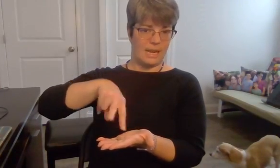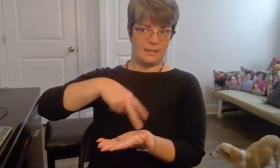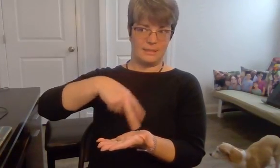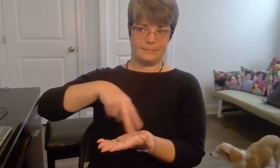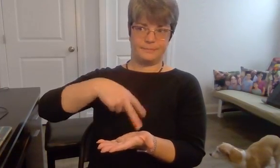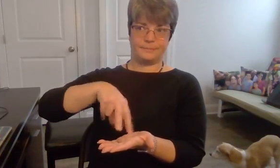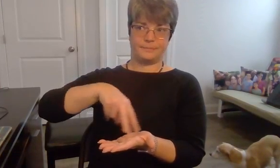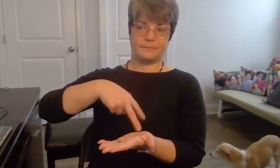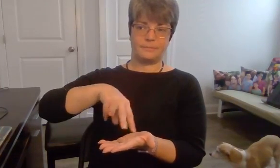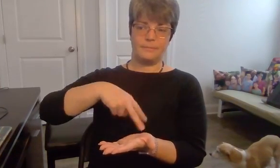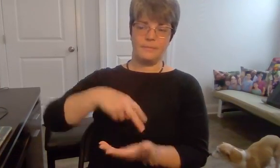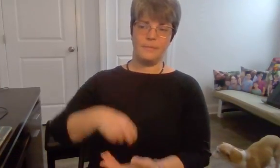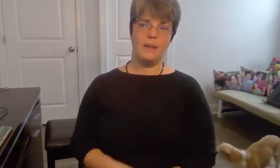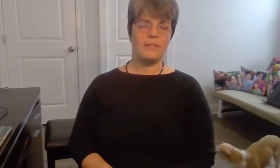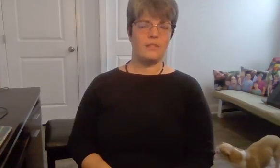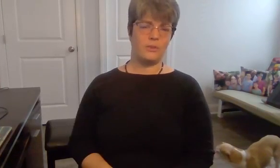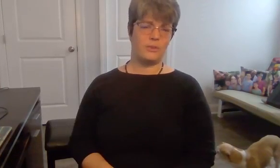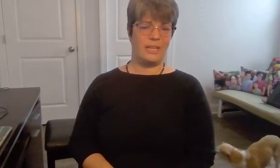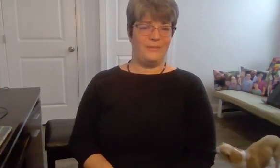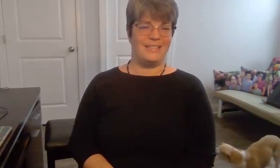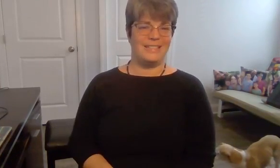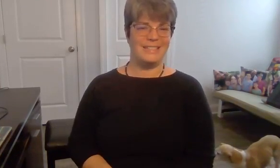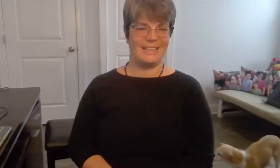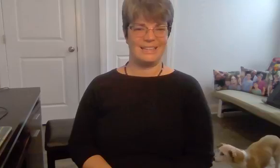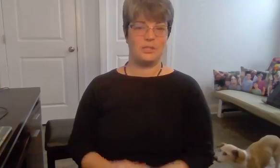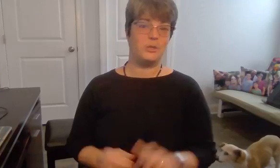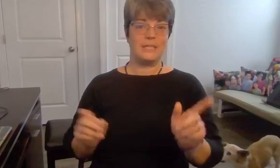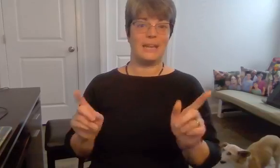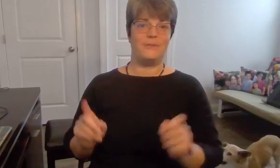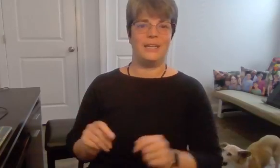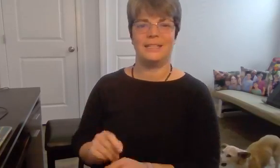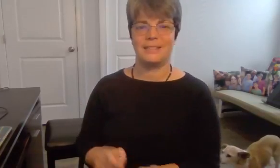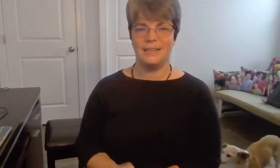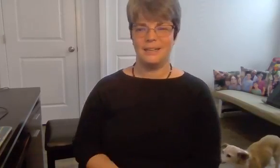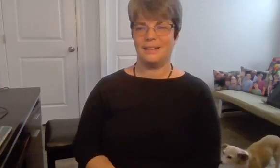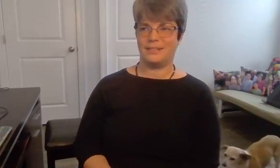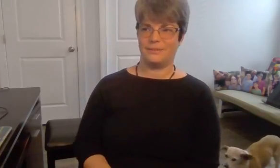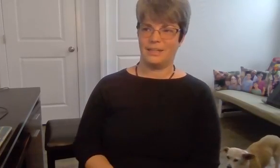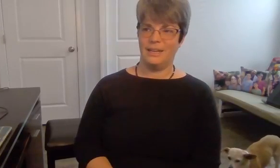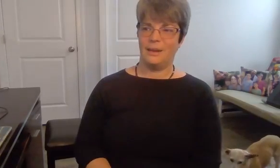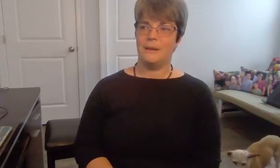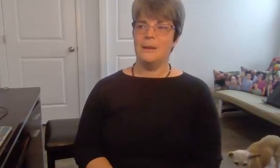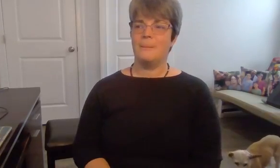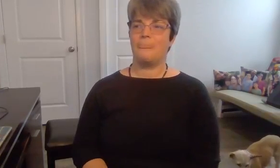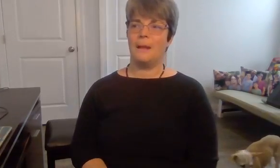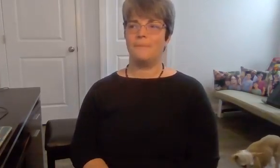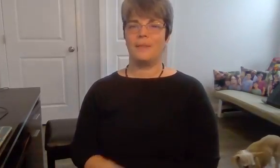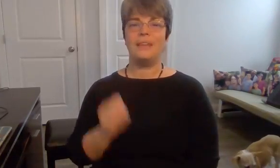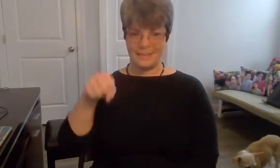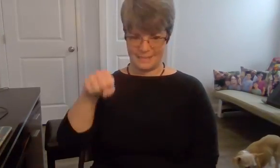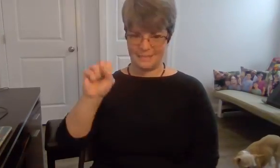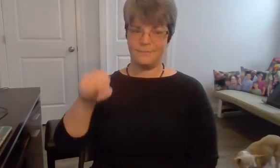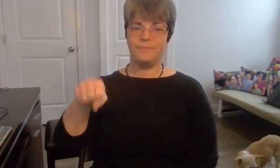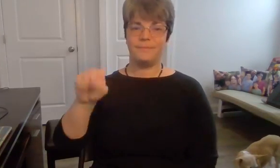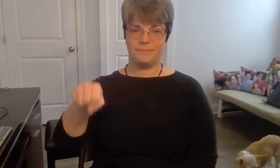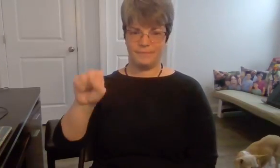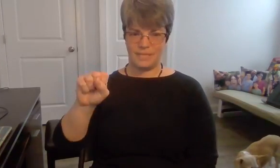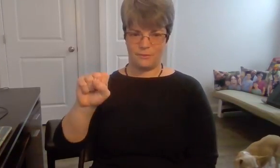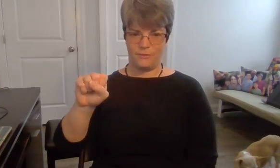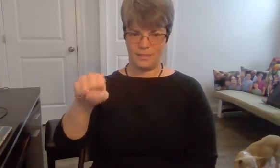dance. Not that those are safety signs, I guess, unless you're doing the safety dance. That's different. Okay. Yes is a fist,